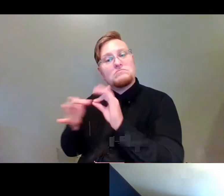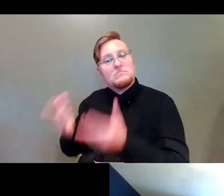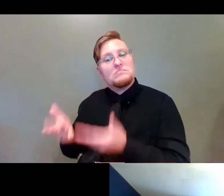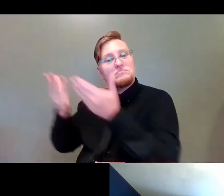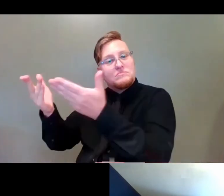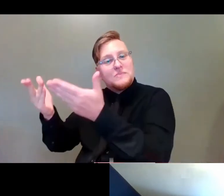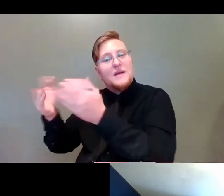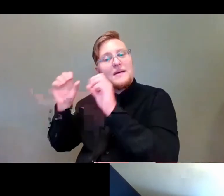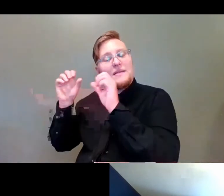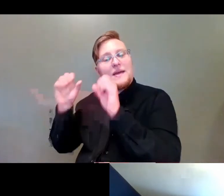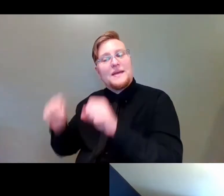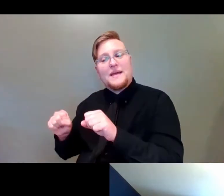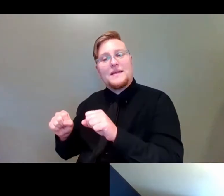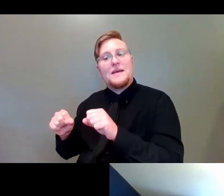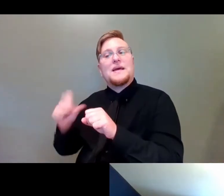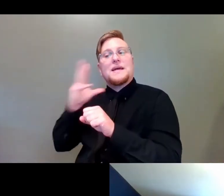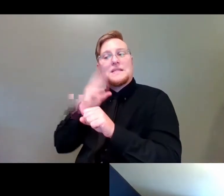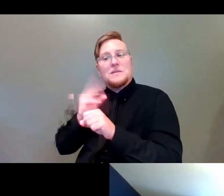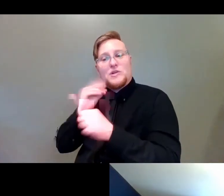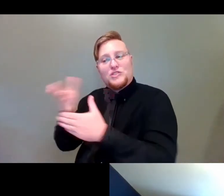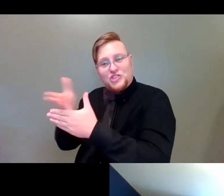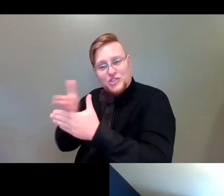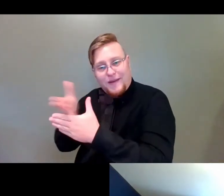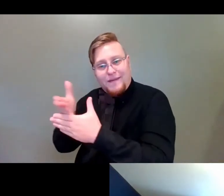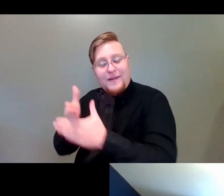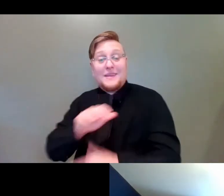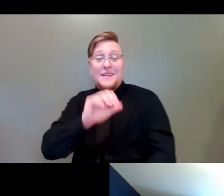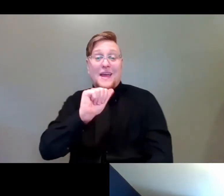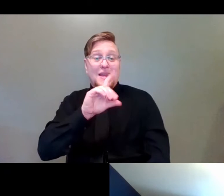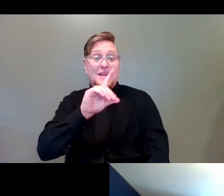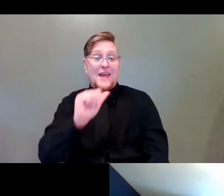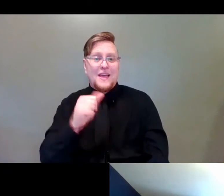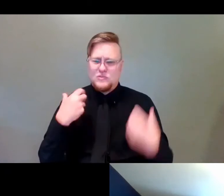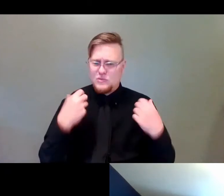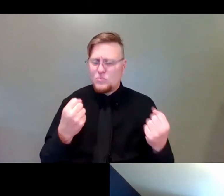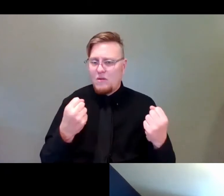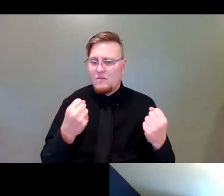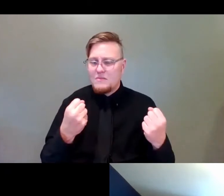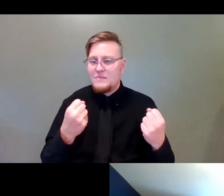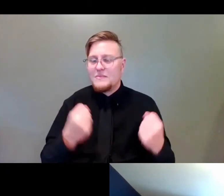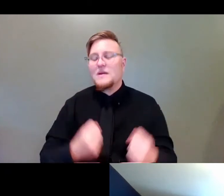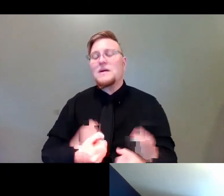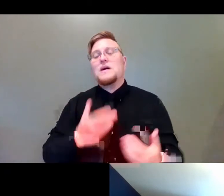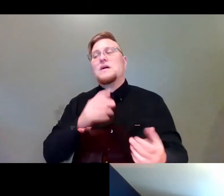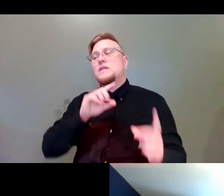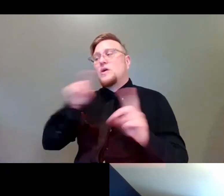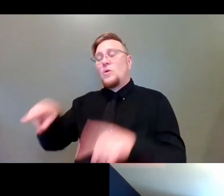teeth, because that I think is the power of the ADA. And so something that they can do to really see that the ADA